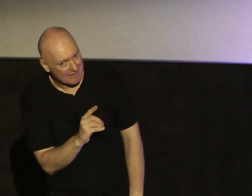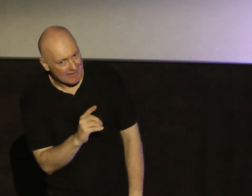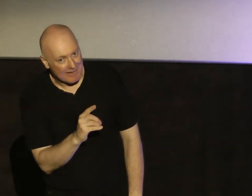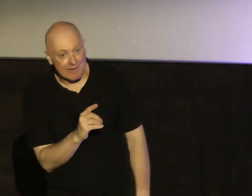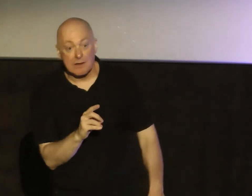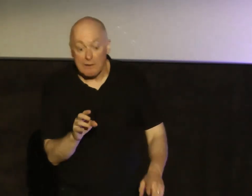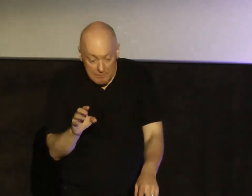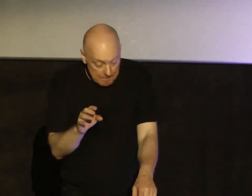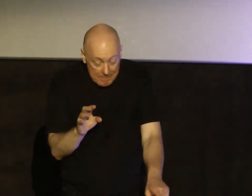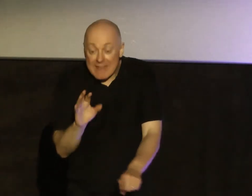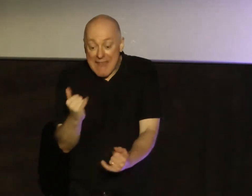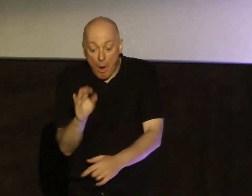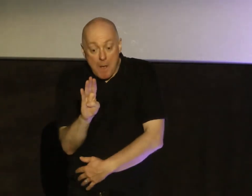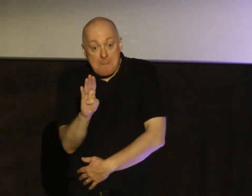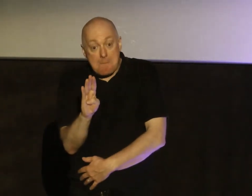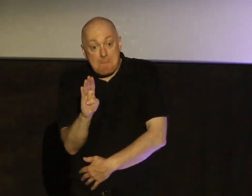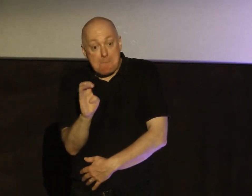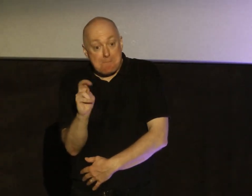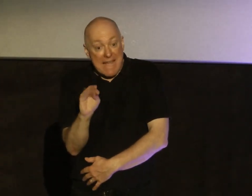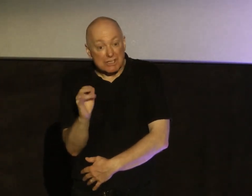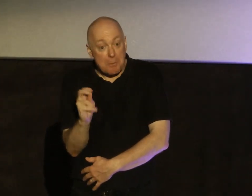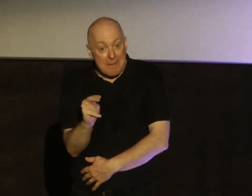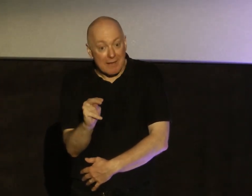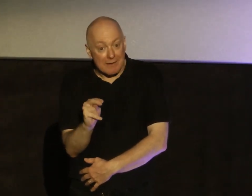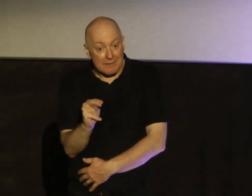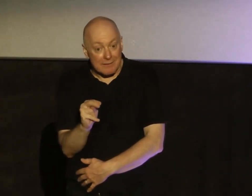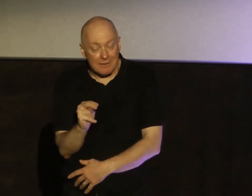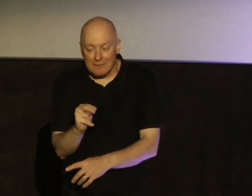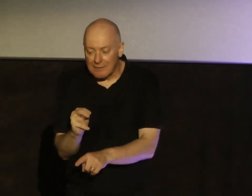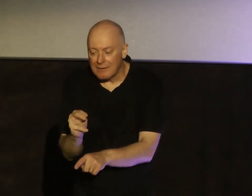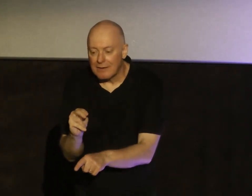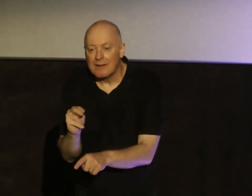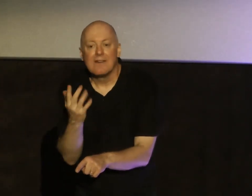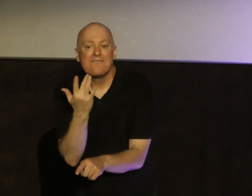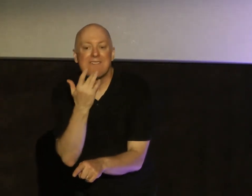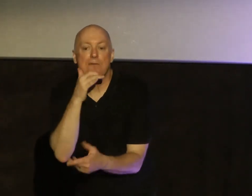brother, born to Jacob by his favorite wife, Rachel. Rachel had